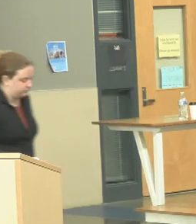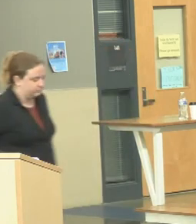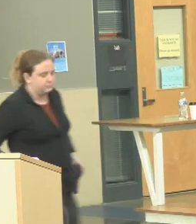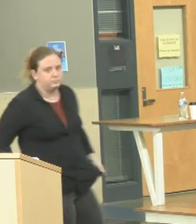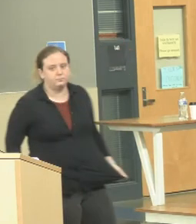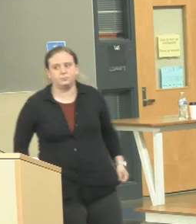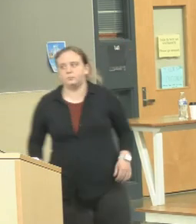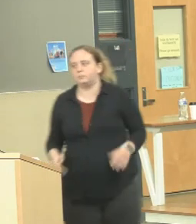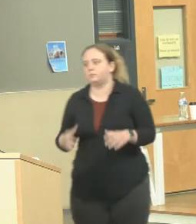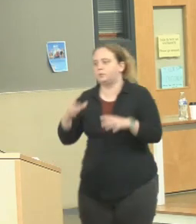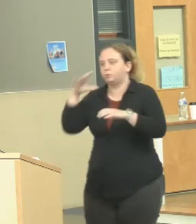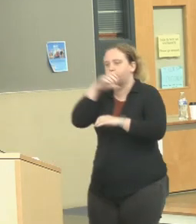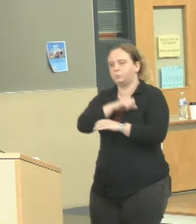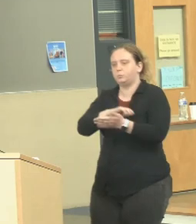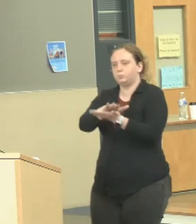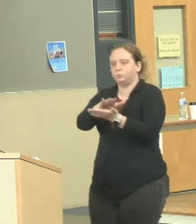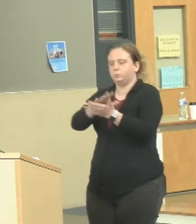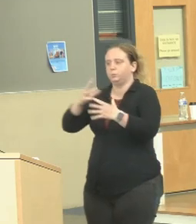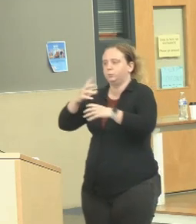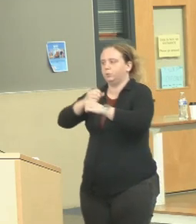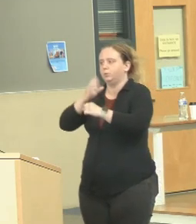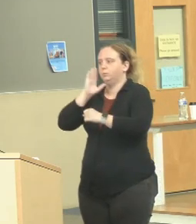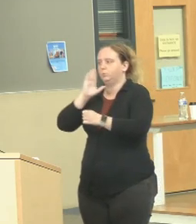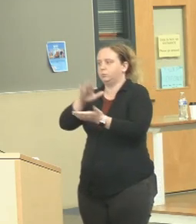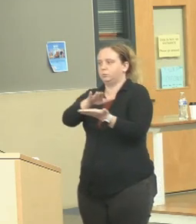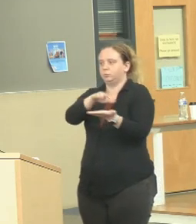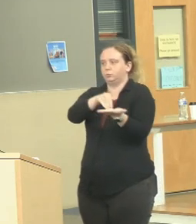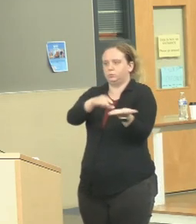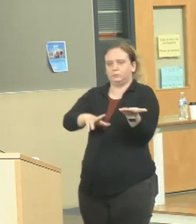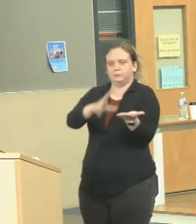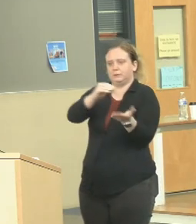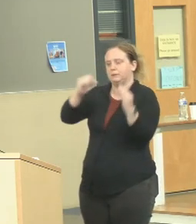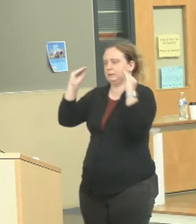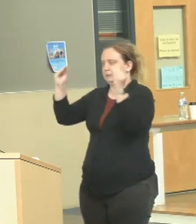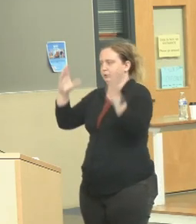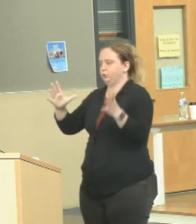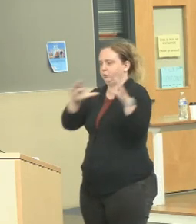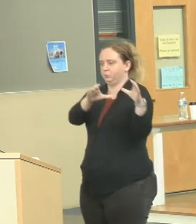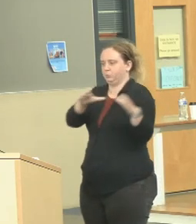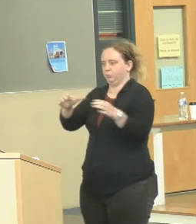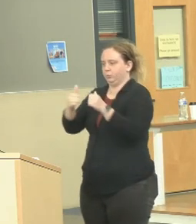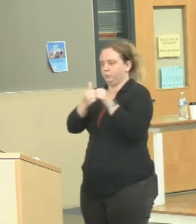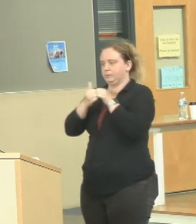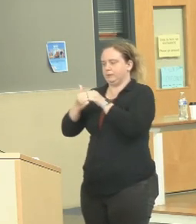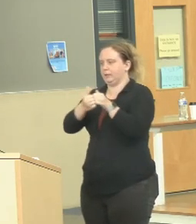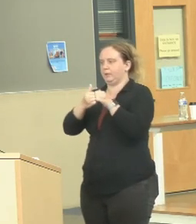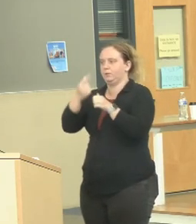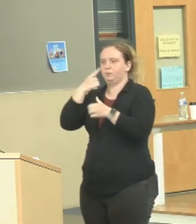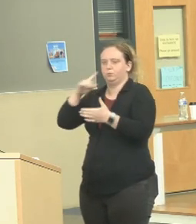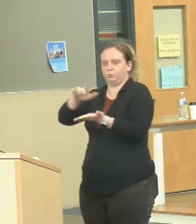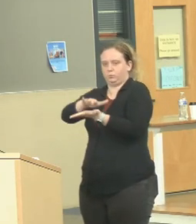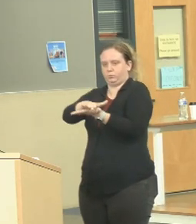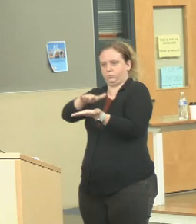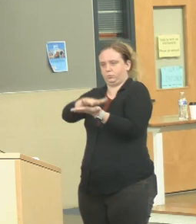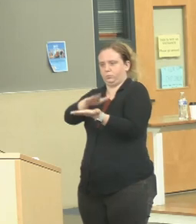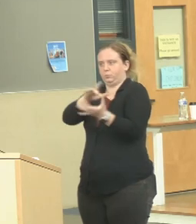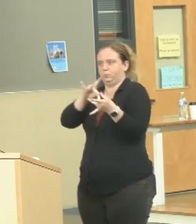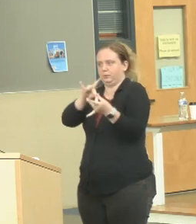move together to maintain our school communities and relationships? Also, please describe